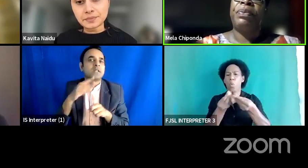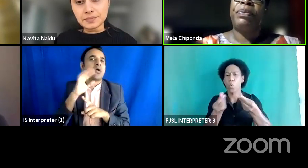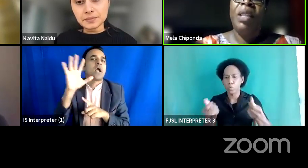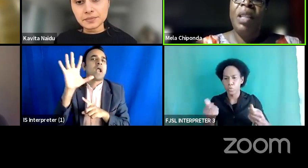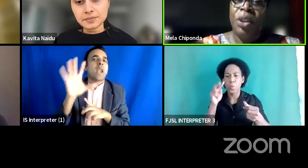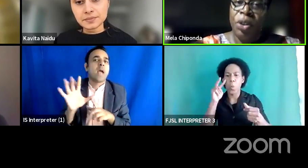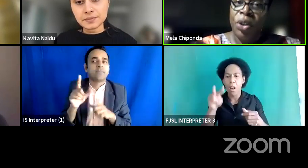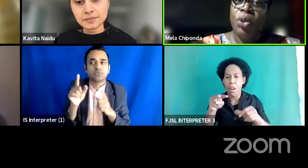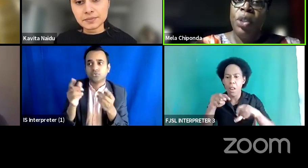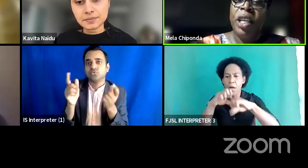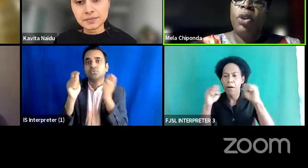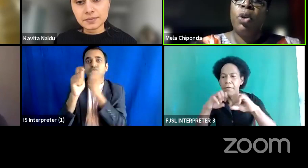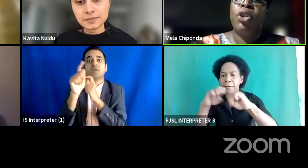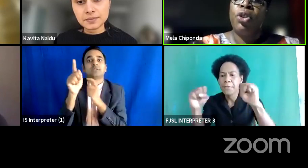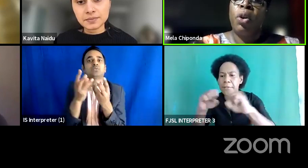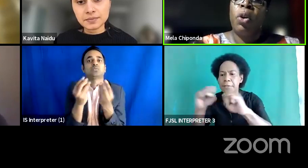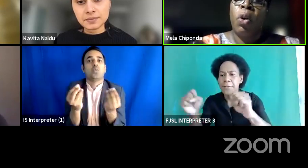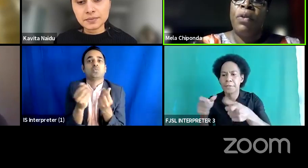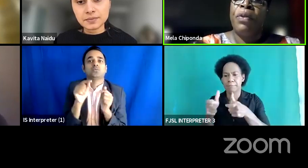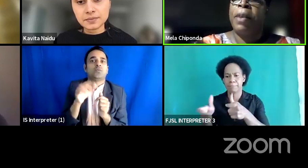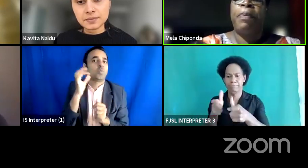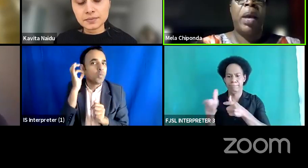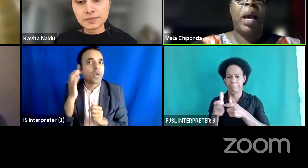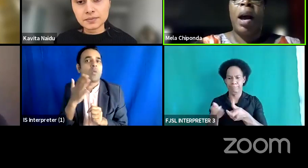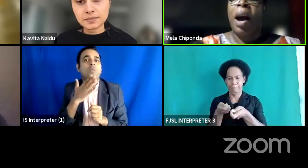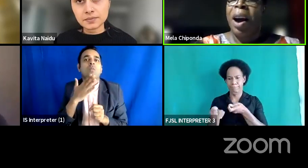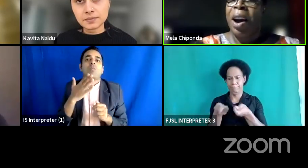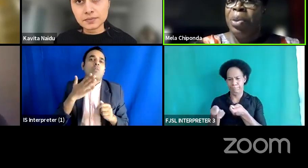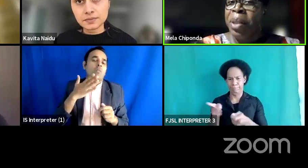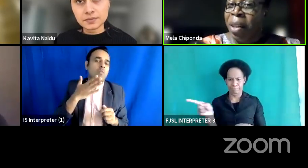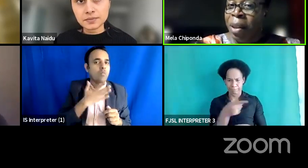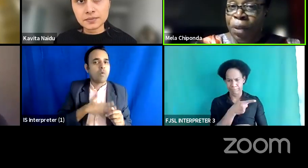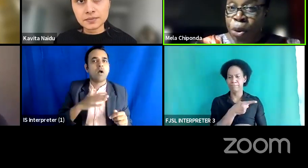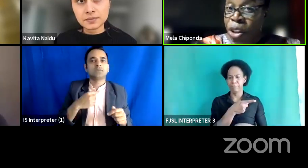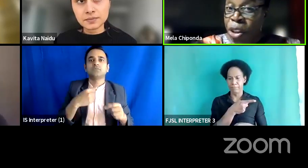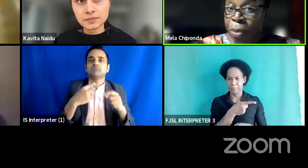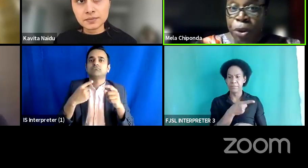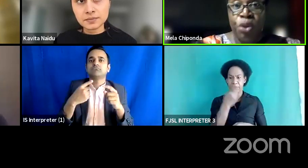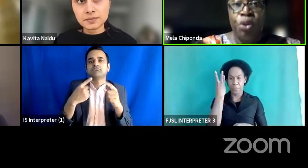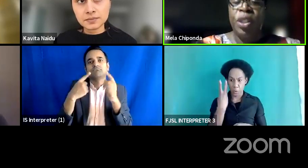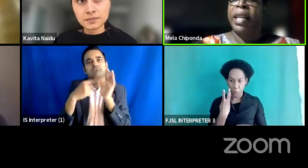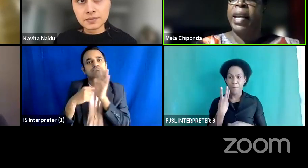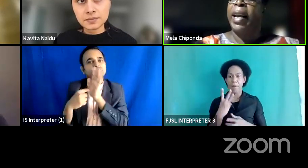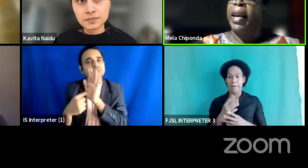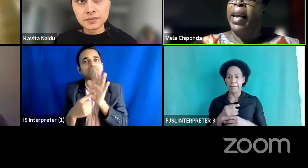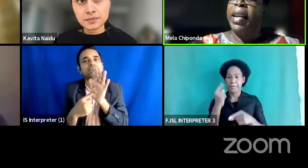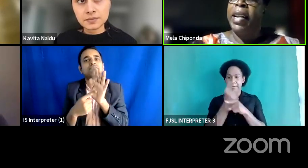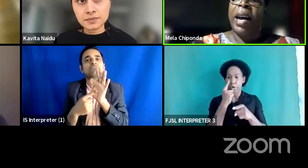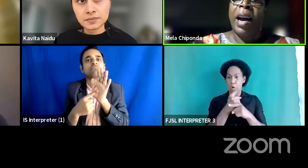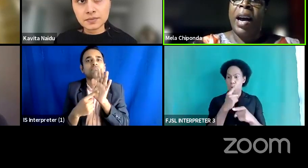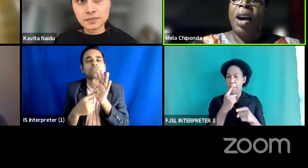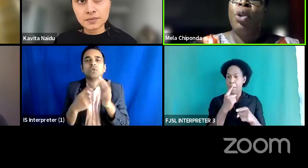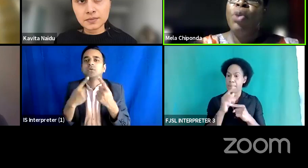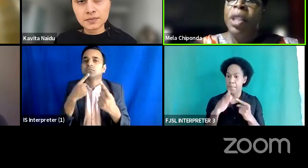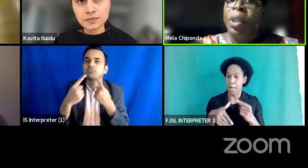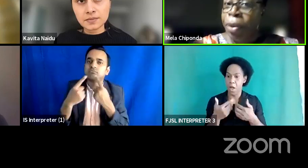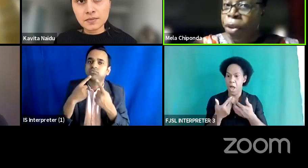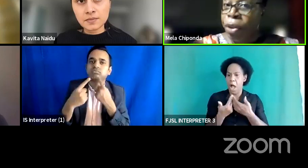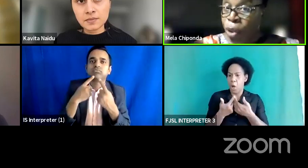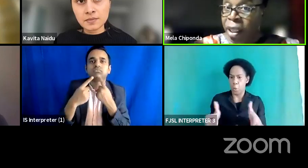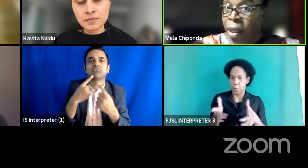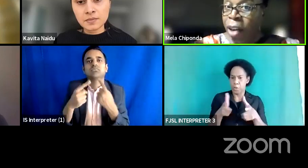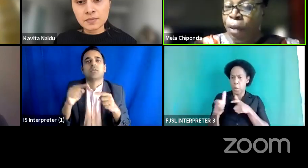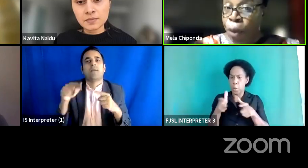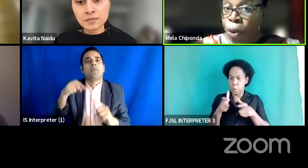about not losing control over how the food is produced and who